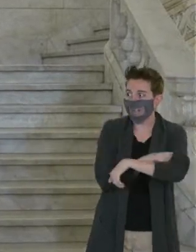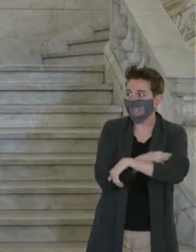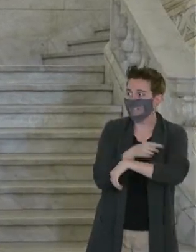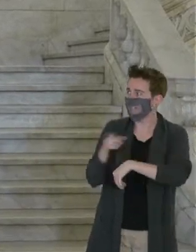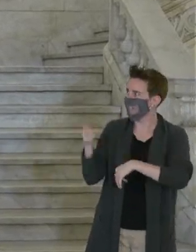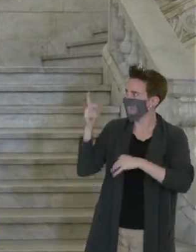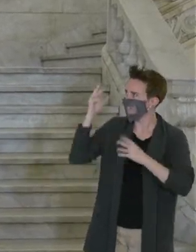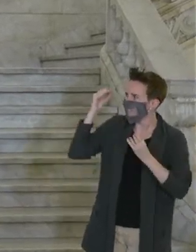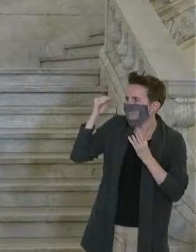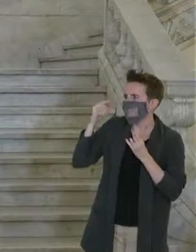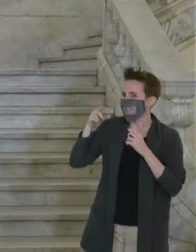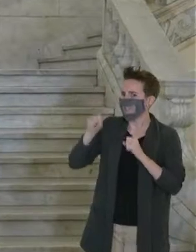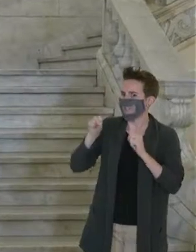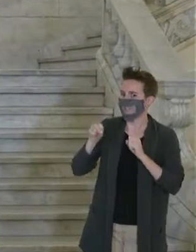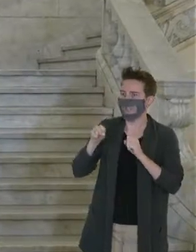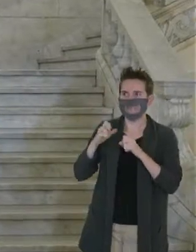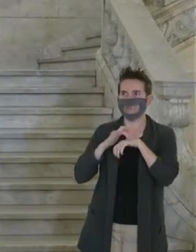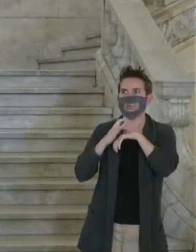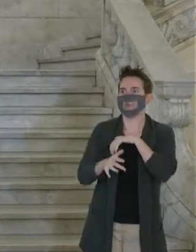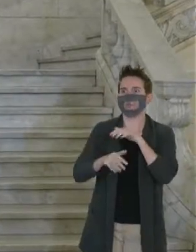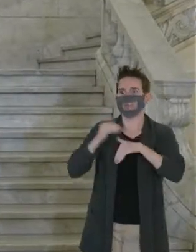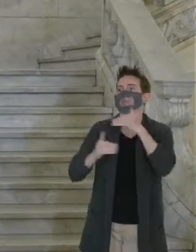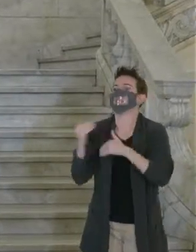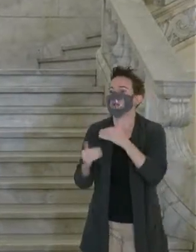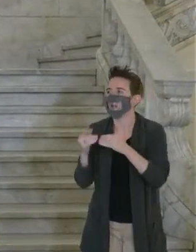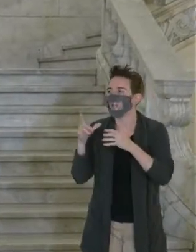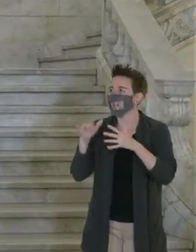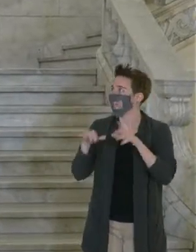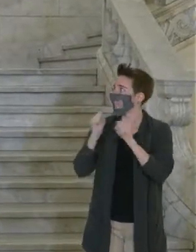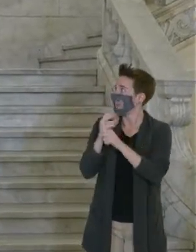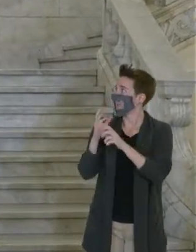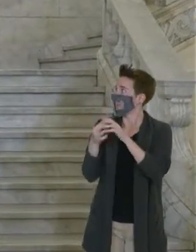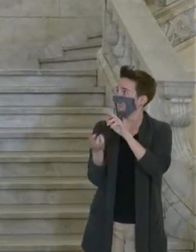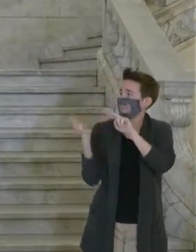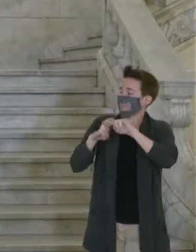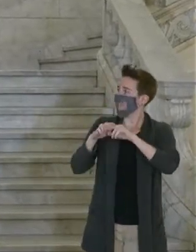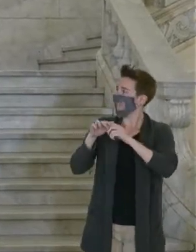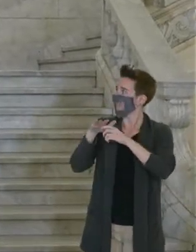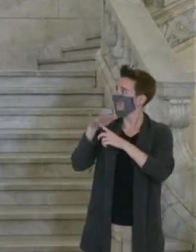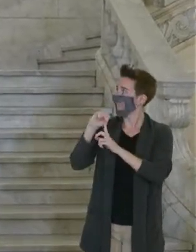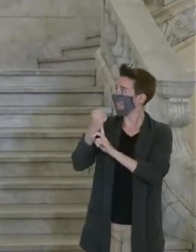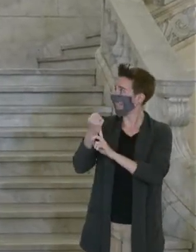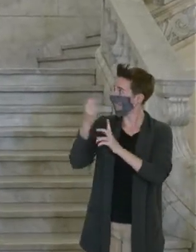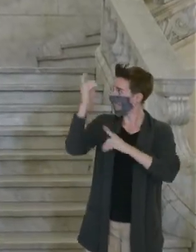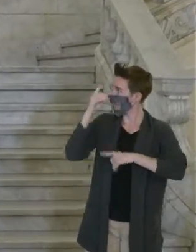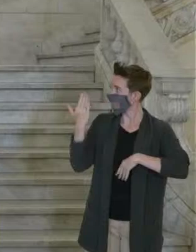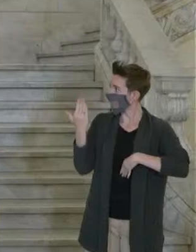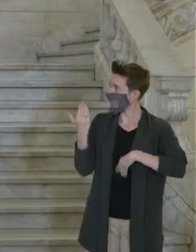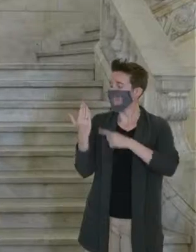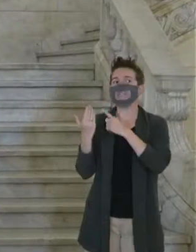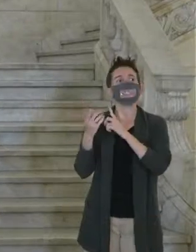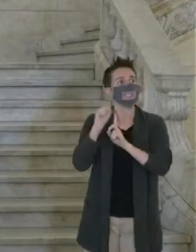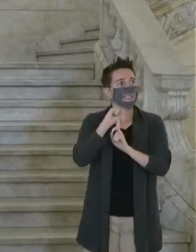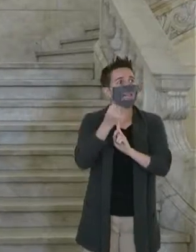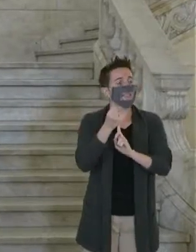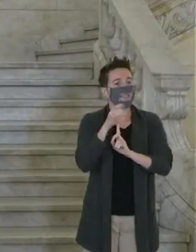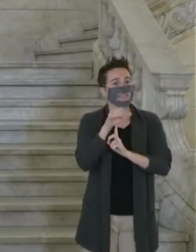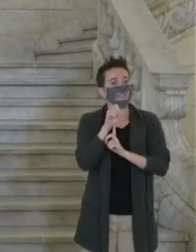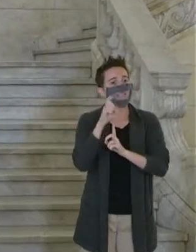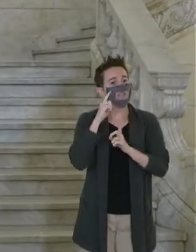about this being premature and complicating cases locally because of that? Cases are going in the right